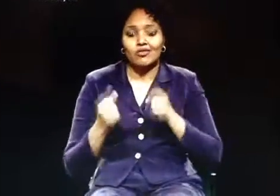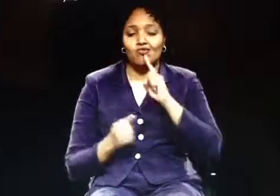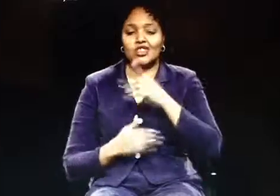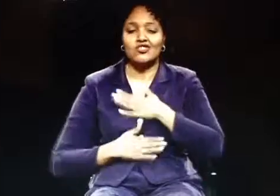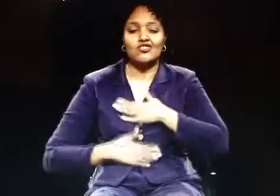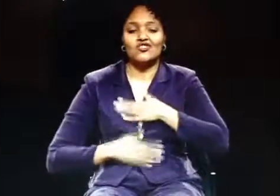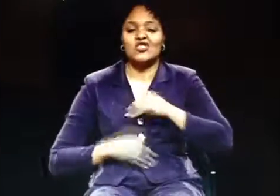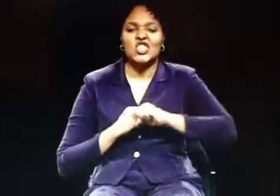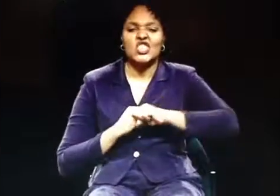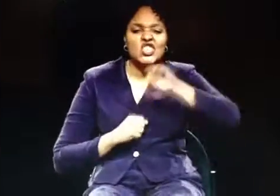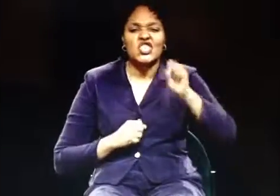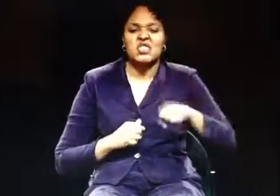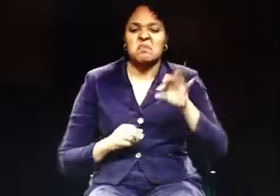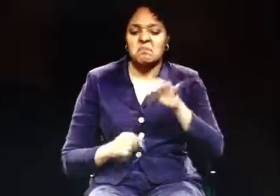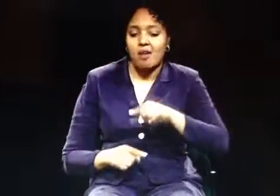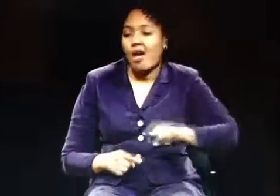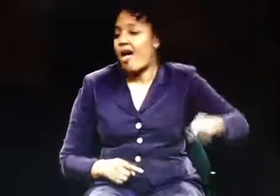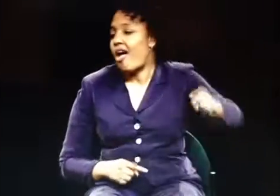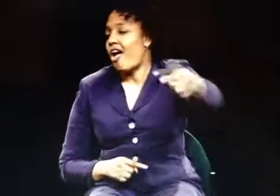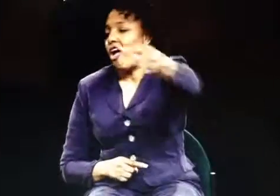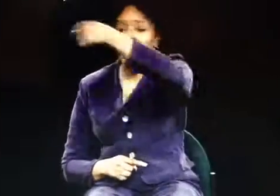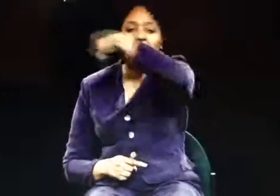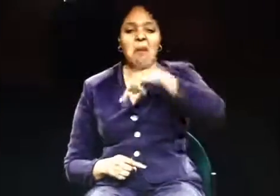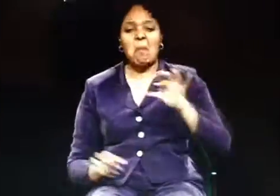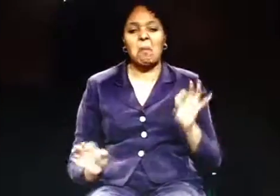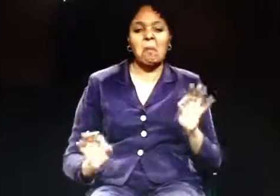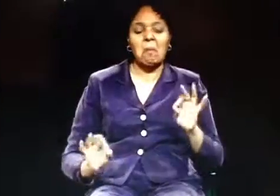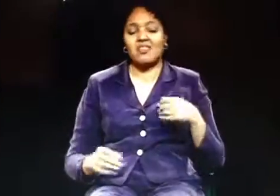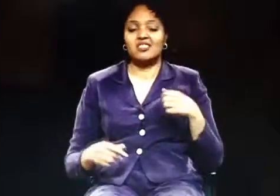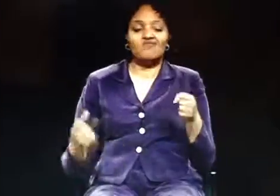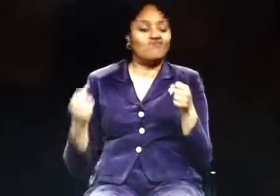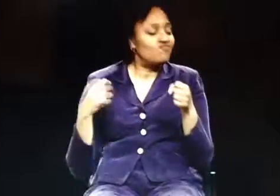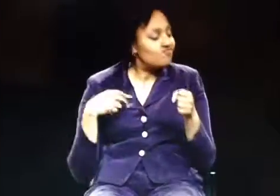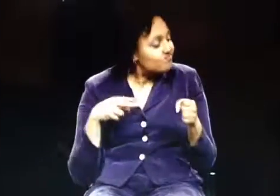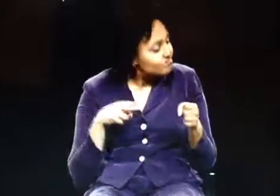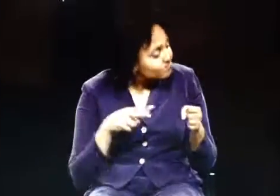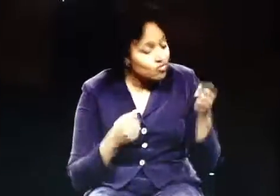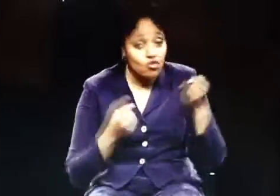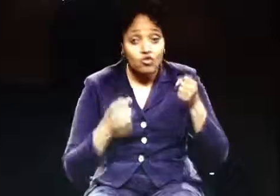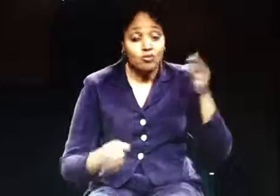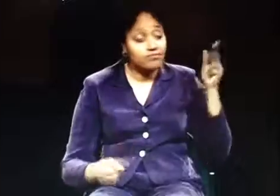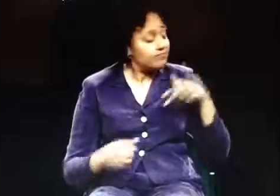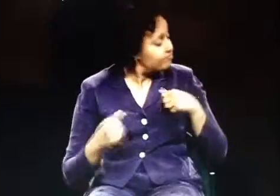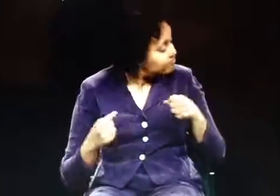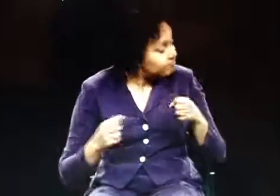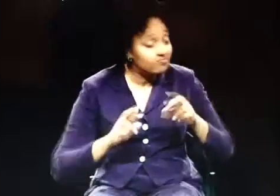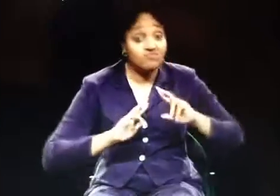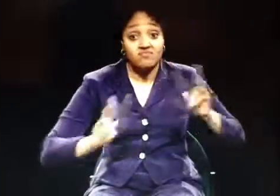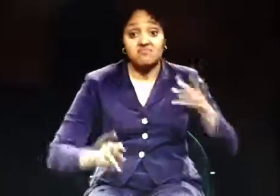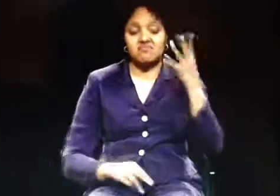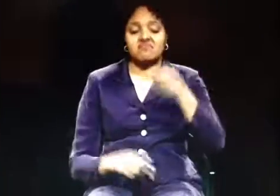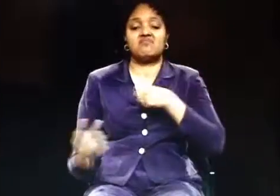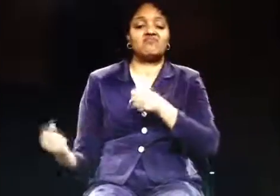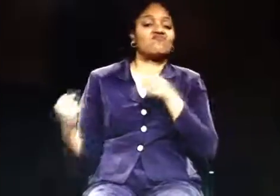However, I was 17 at the time, and you know how 17-year-olds are. I just wanted to go for a little bit of a joyride, feeling like a big shot.